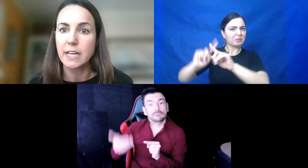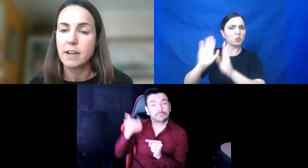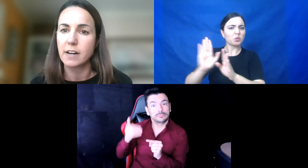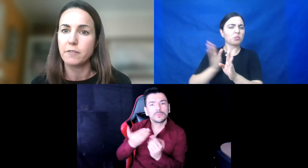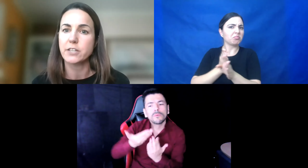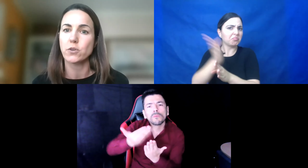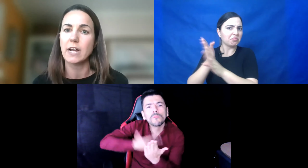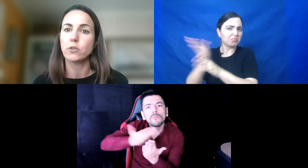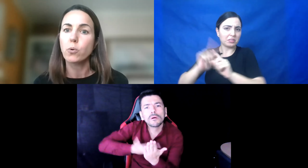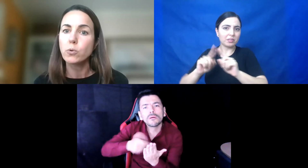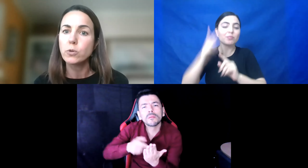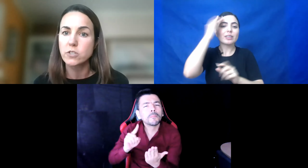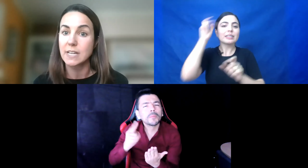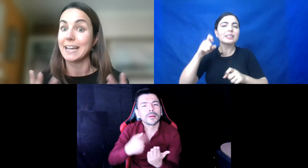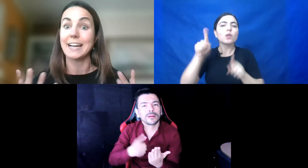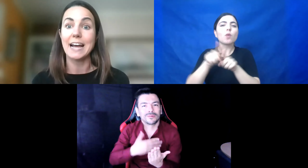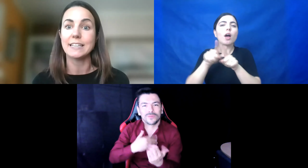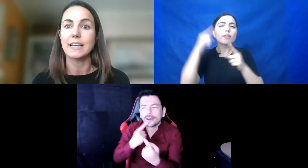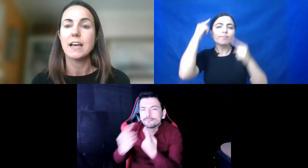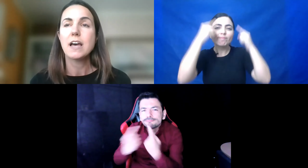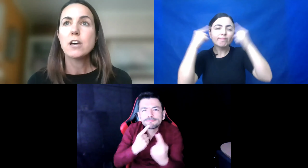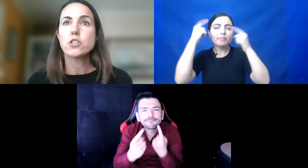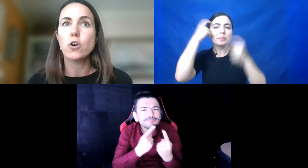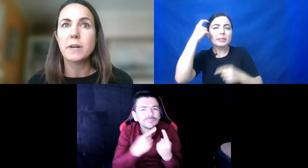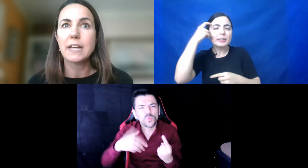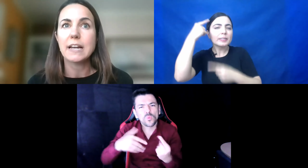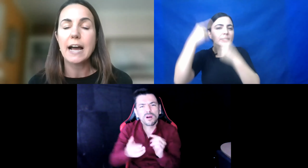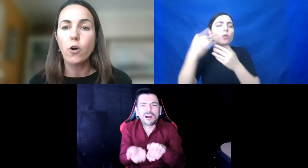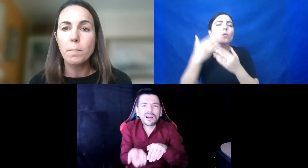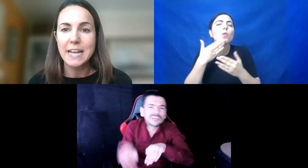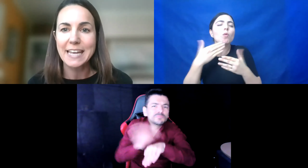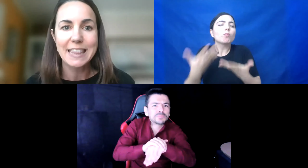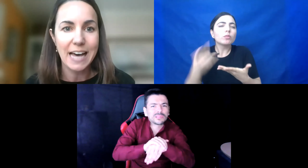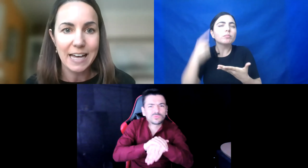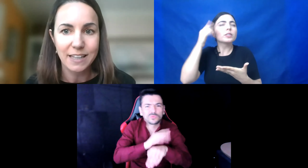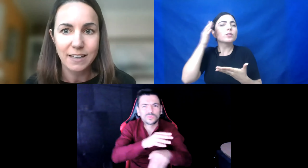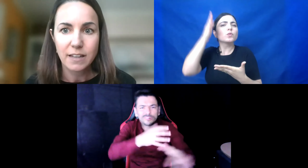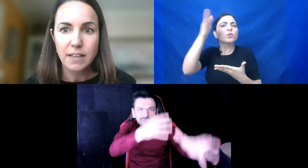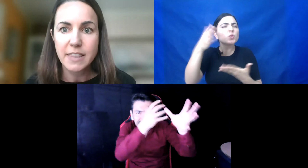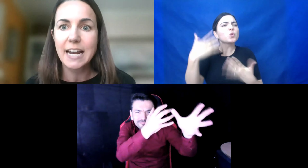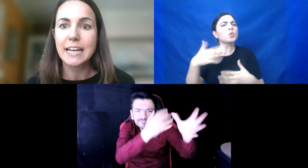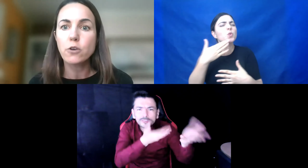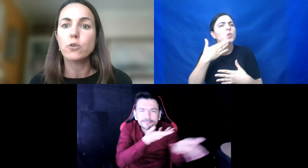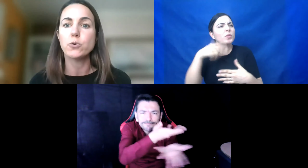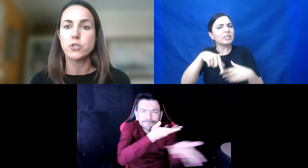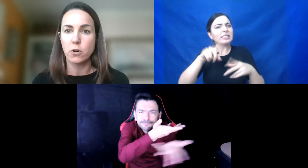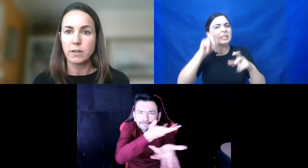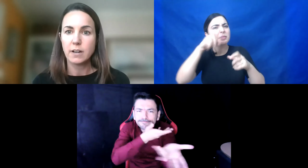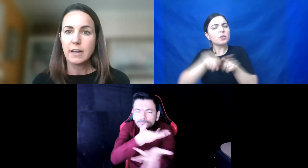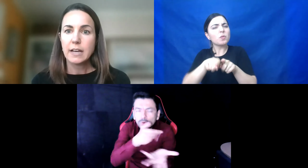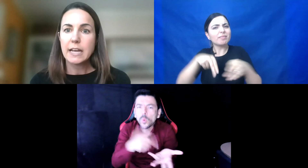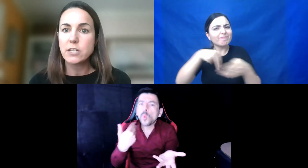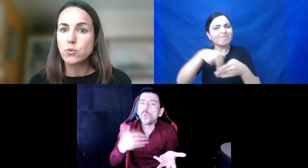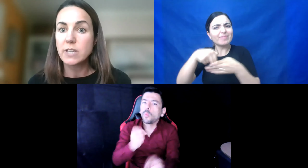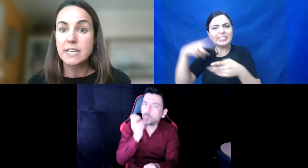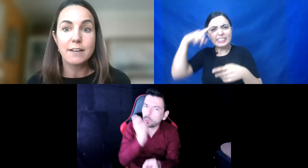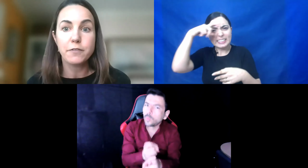different disciplines in order for us to start thinking collectively about the